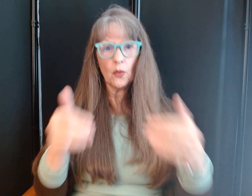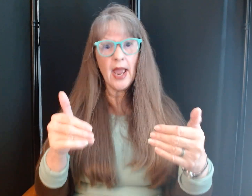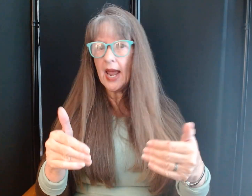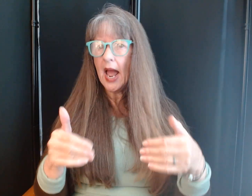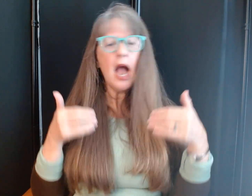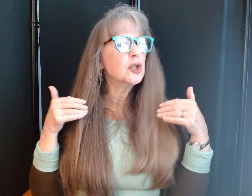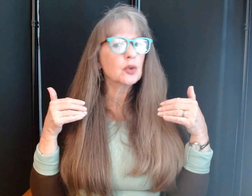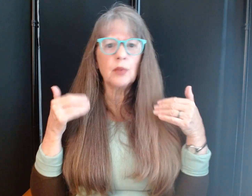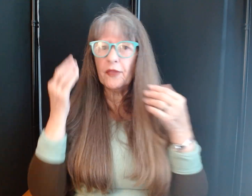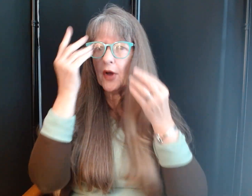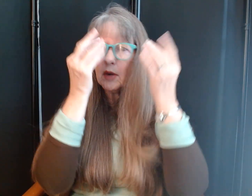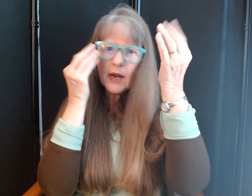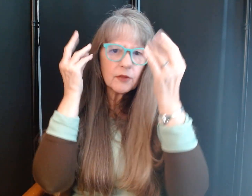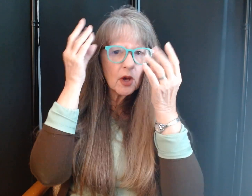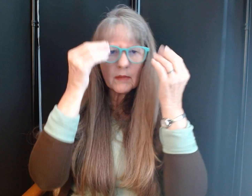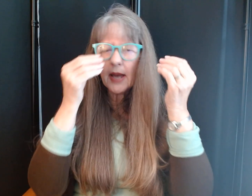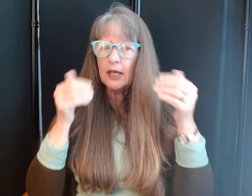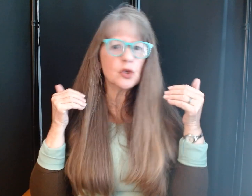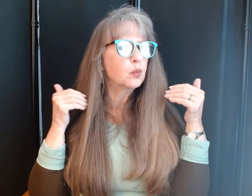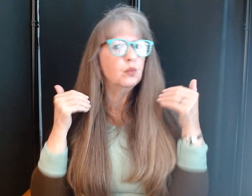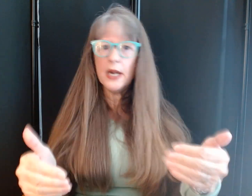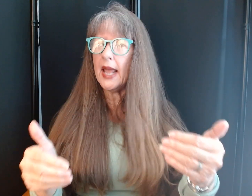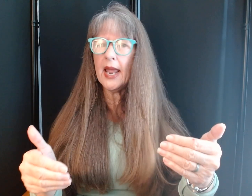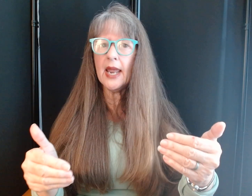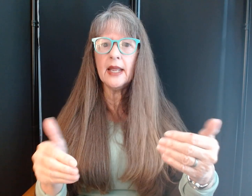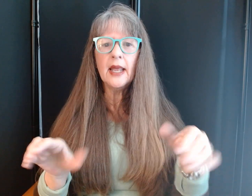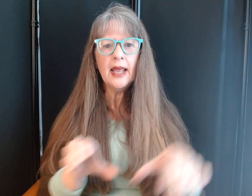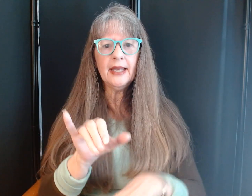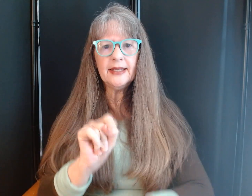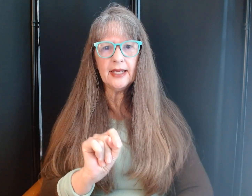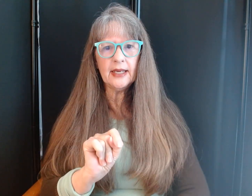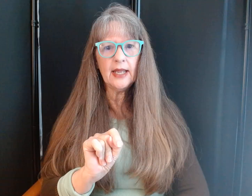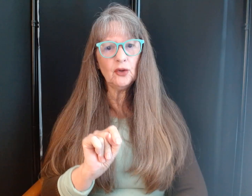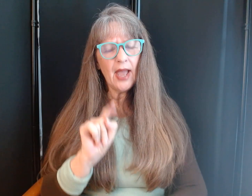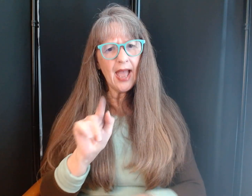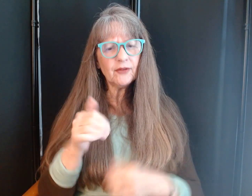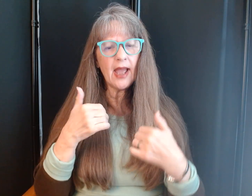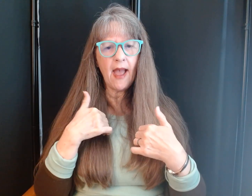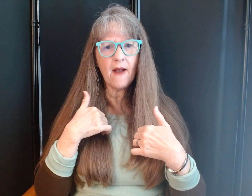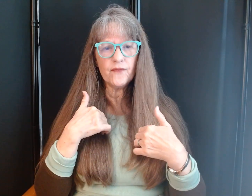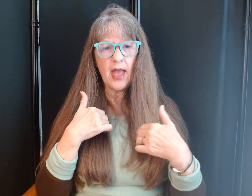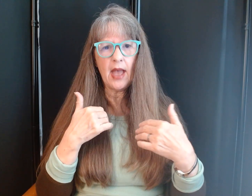ahead. I thought about it. I just went ahead and did it. And you have to have that,